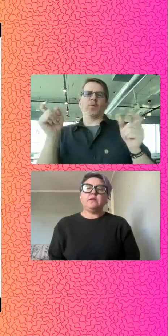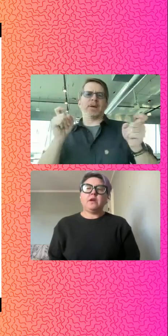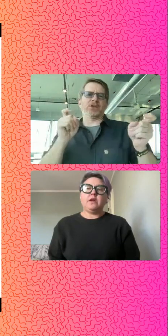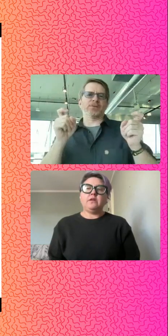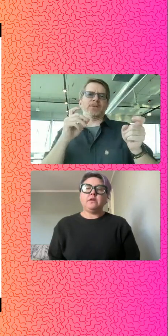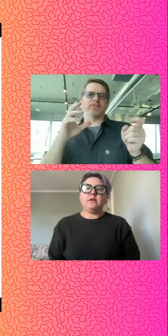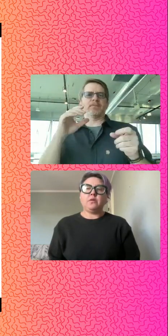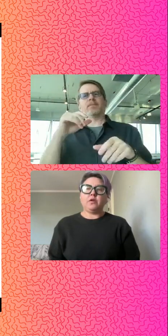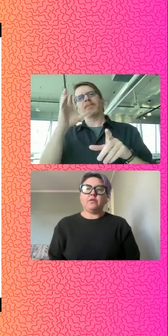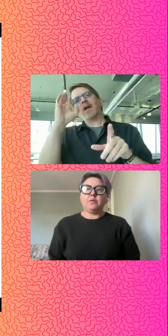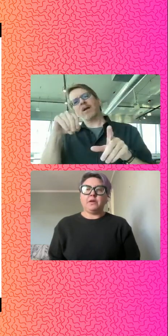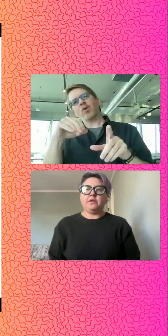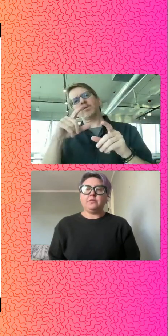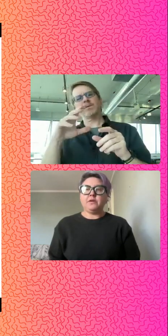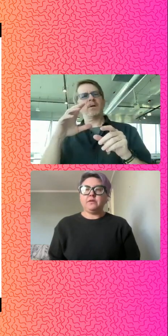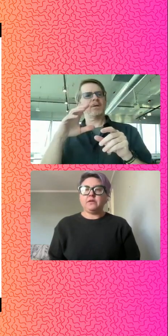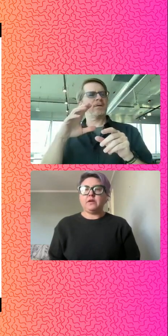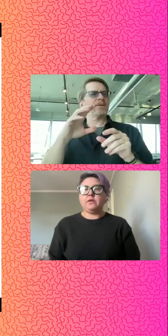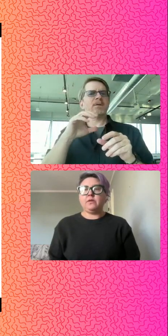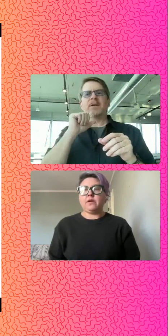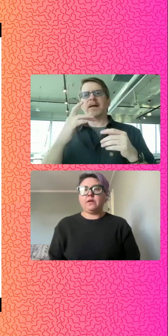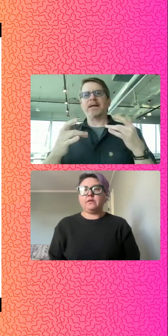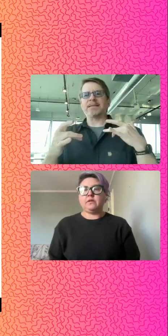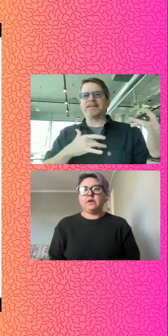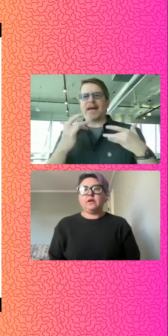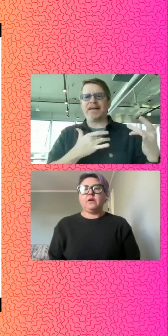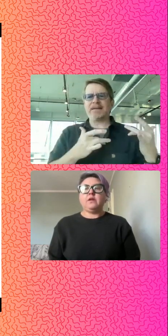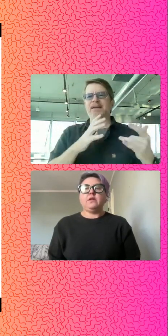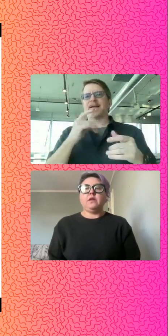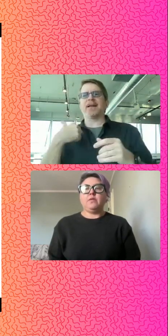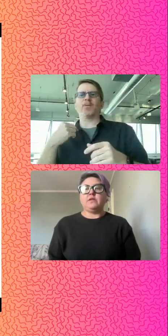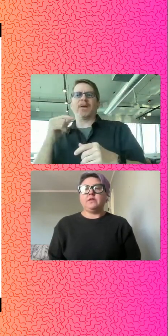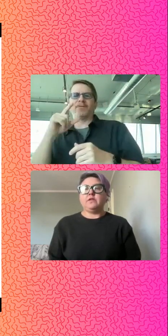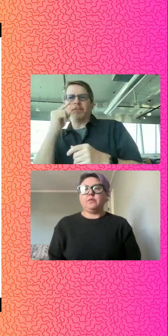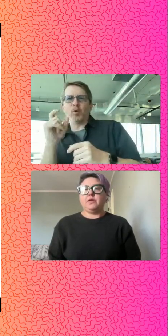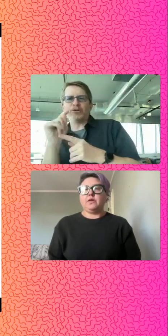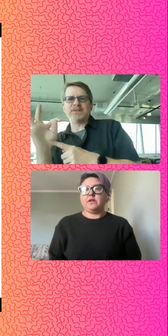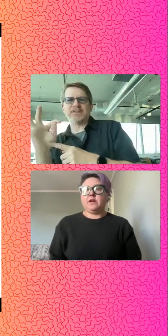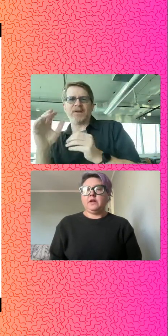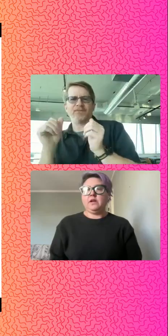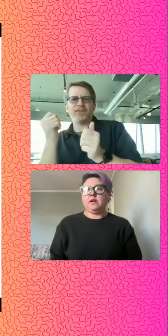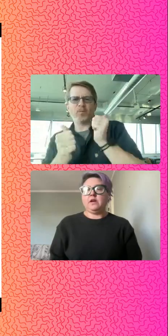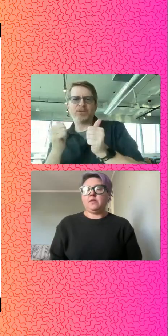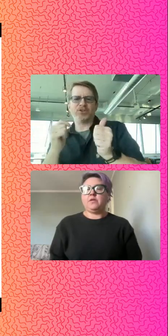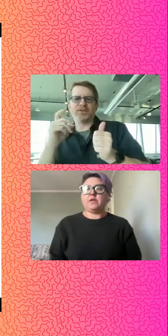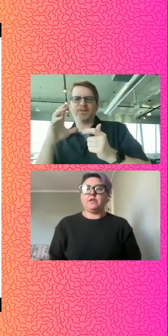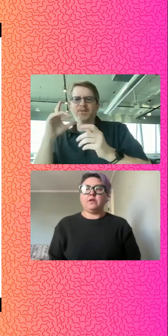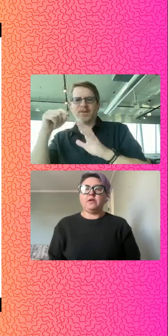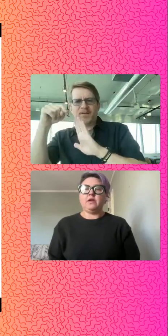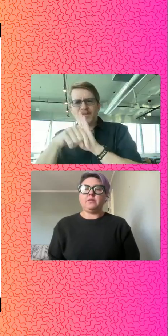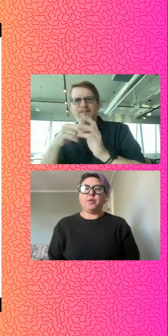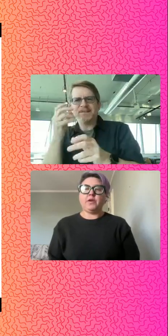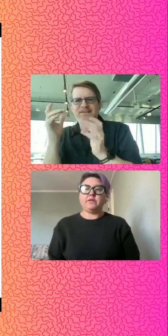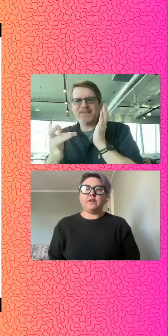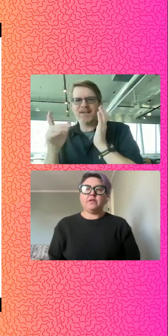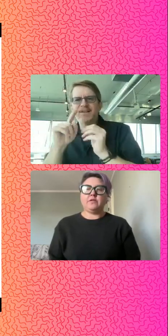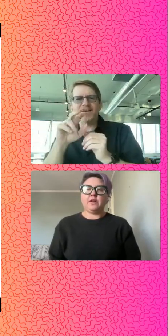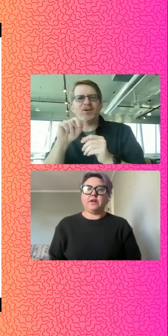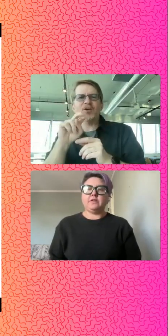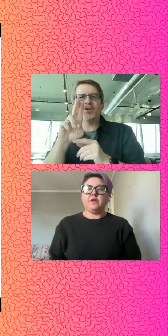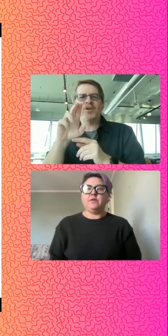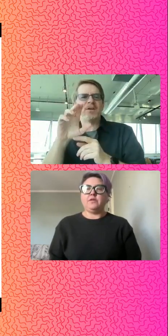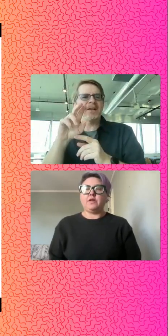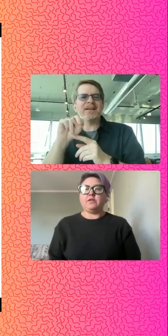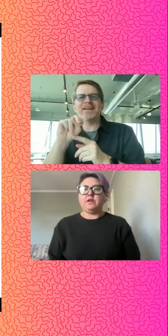And so end to end, the workflow management, I know that it wasn't super exciting. We've got the boring